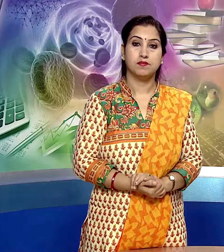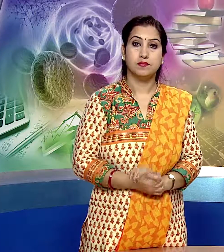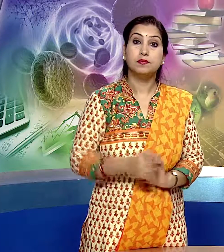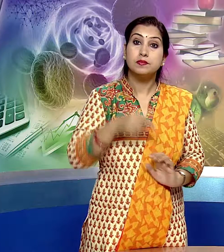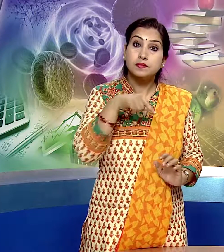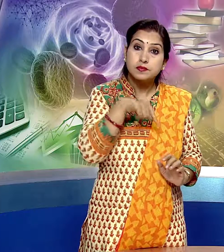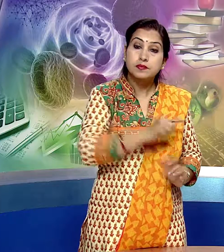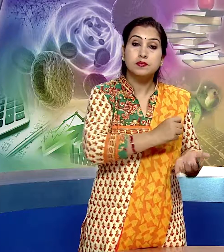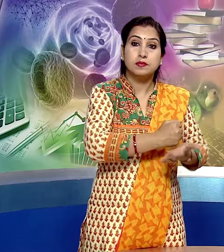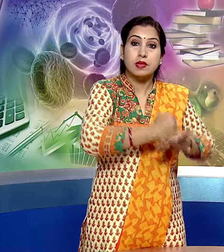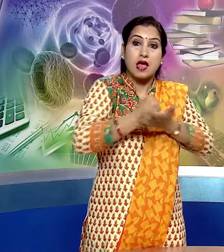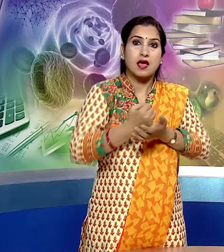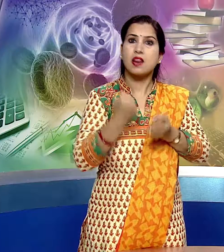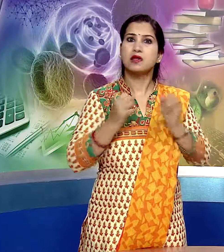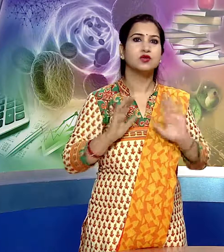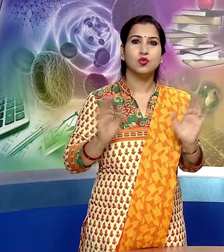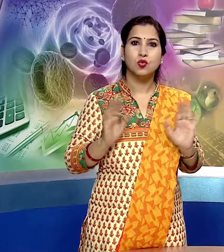They themselves do not provide energy,